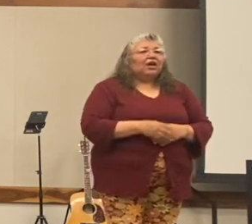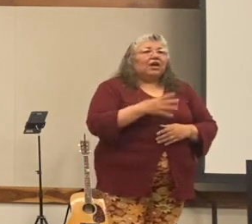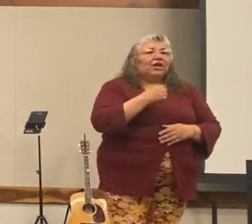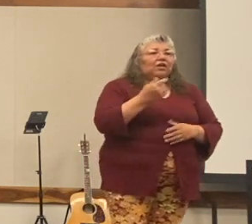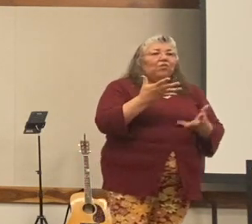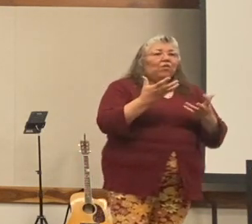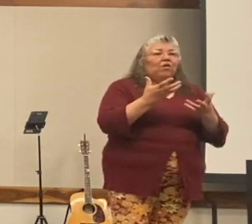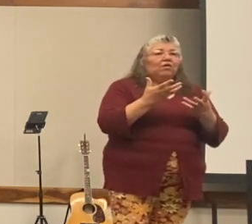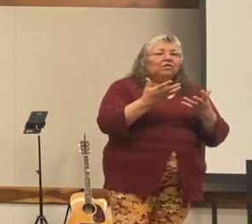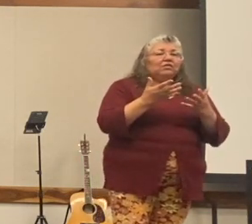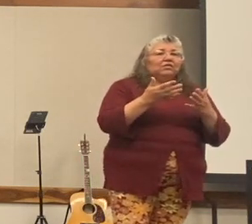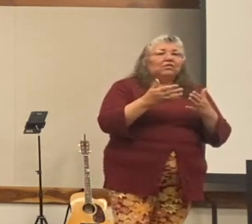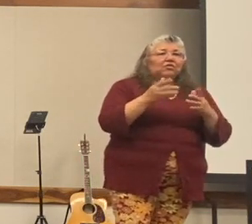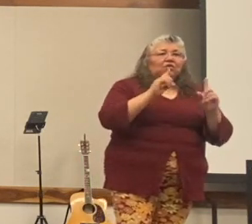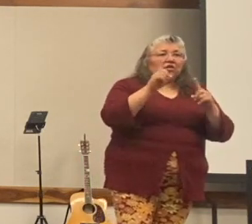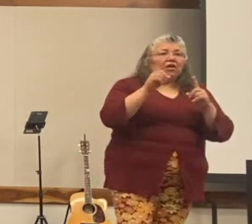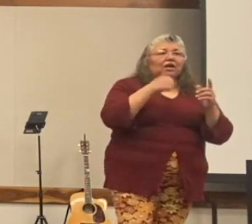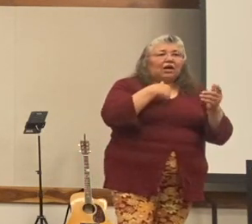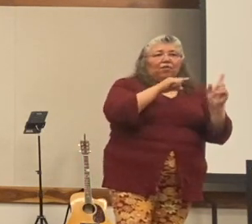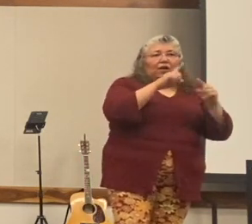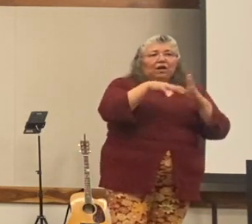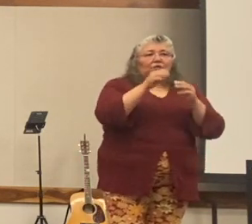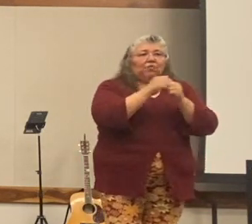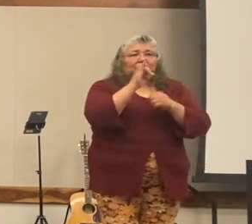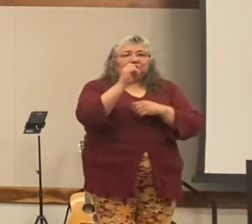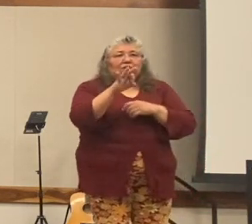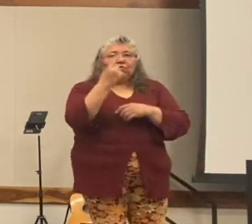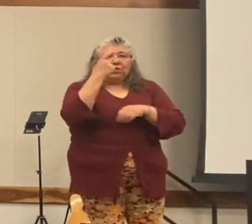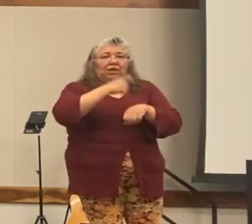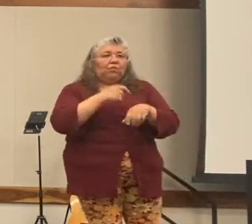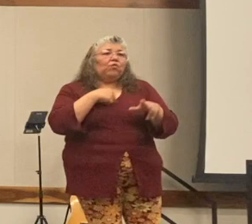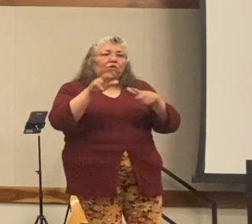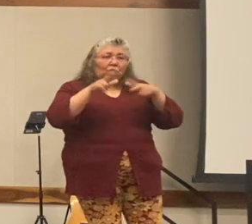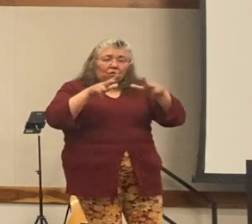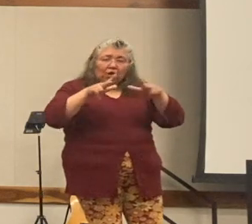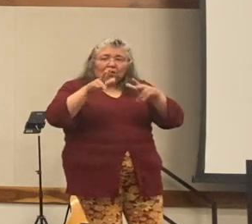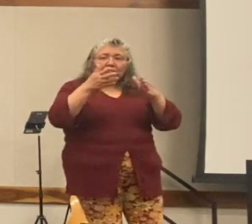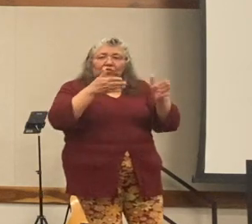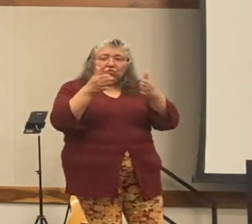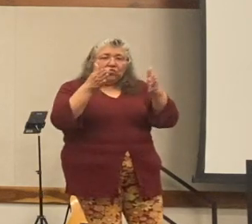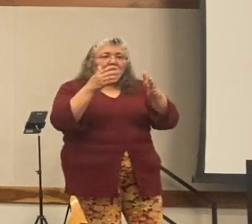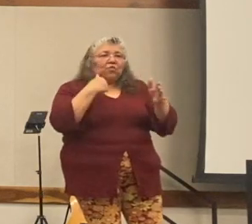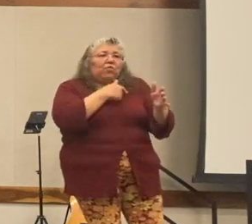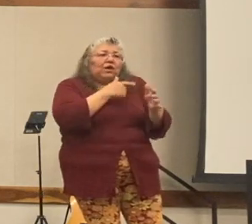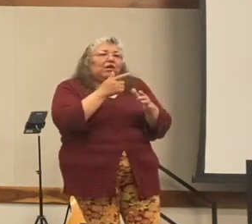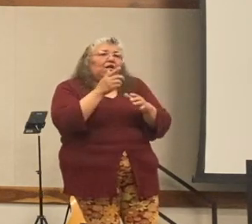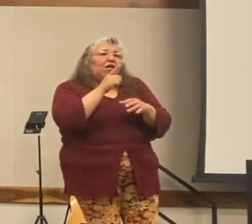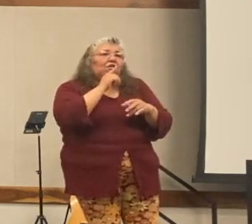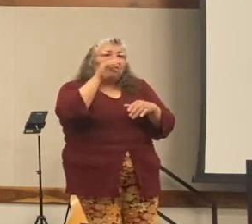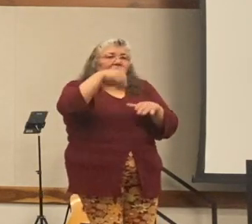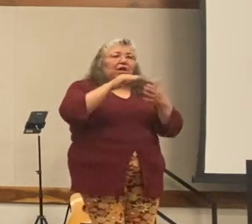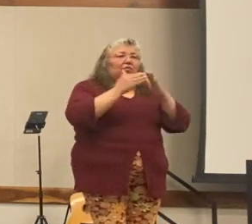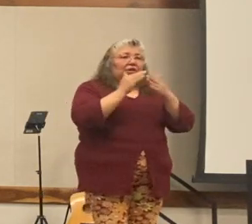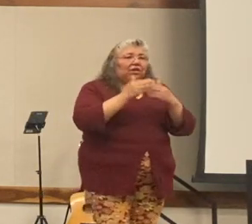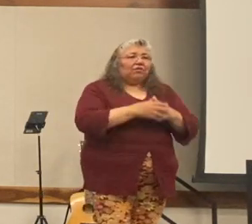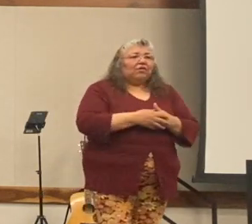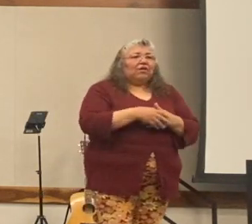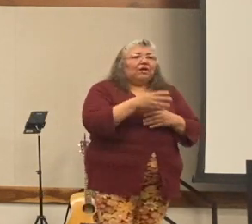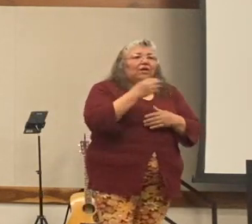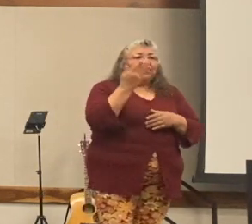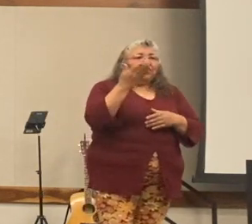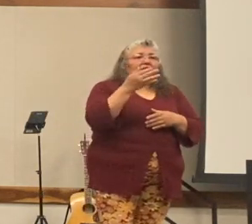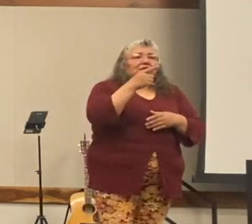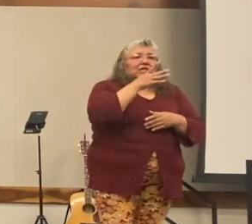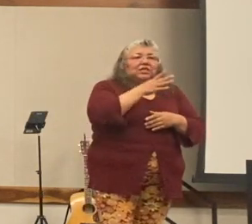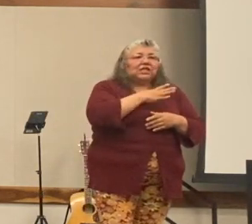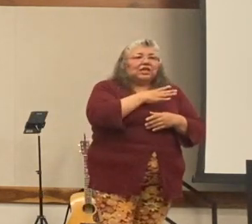I went out with Jeff one time. And here we are walking down the street. We're downtown. And there's this